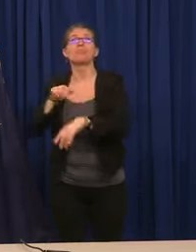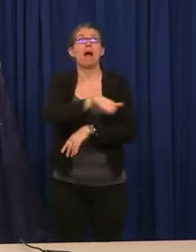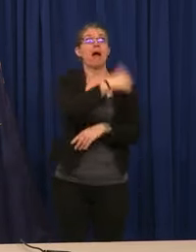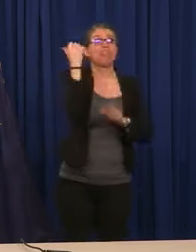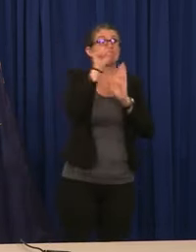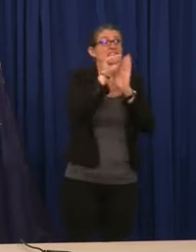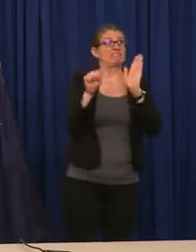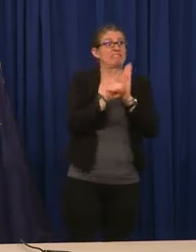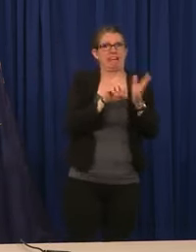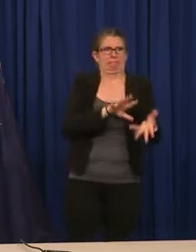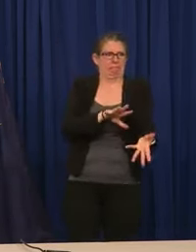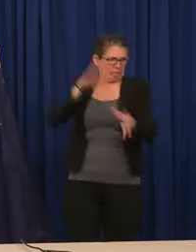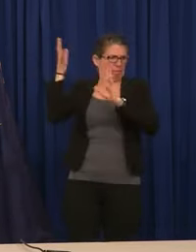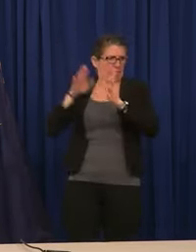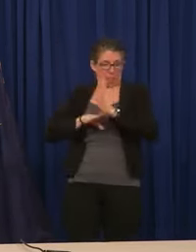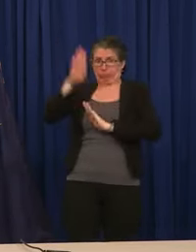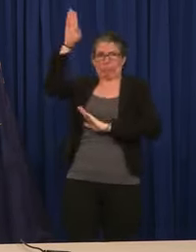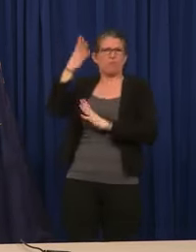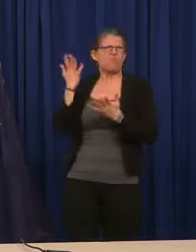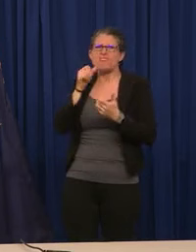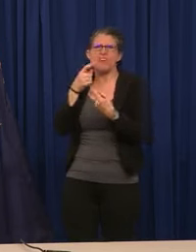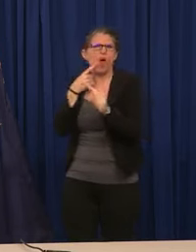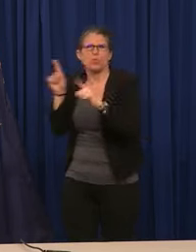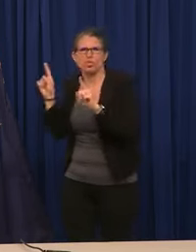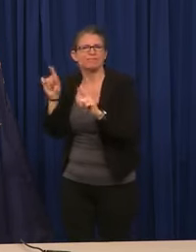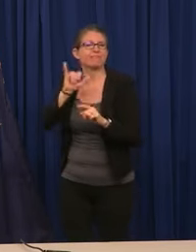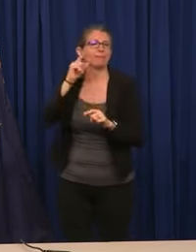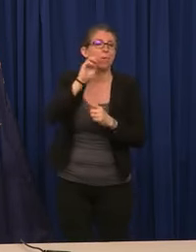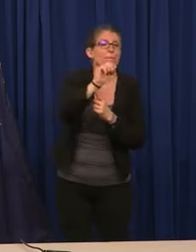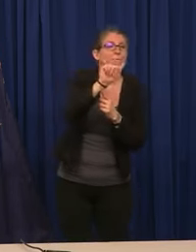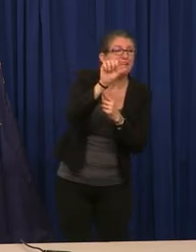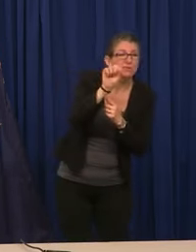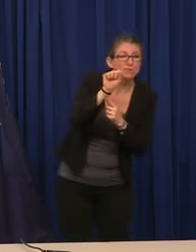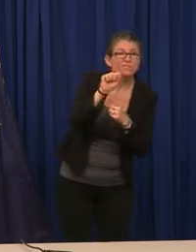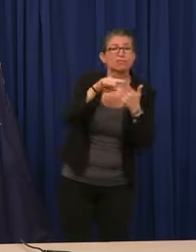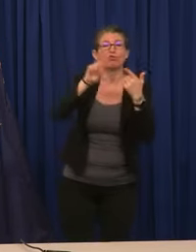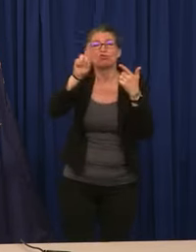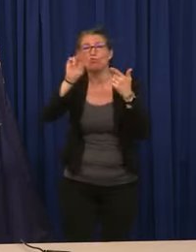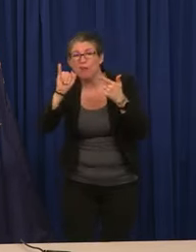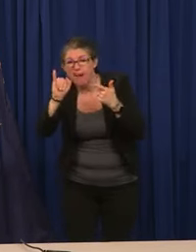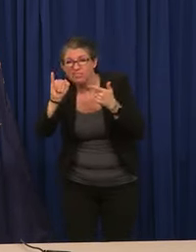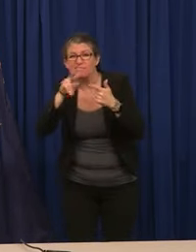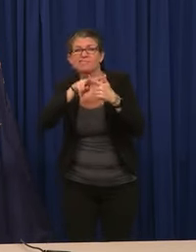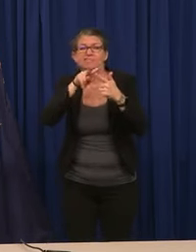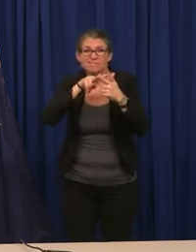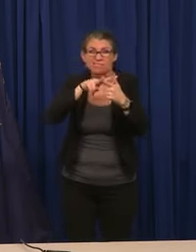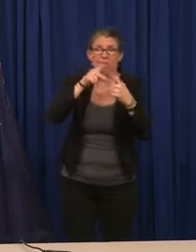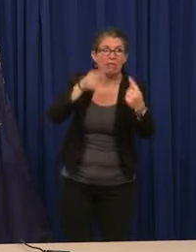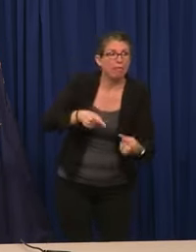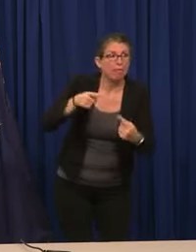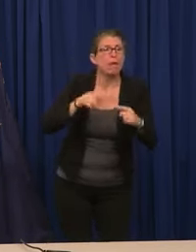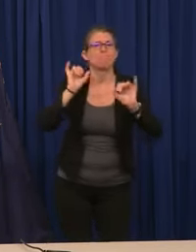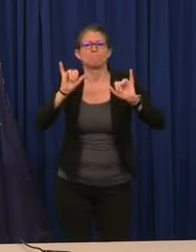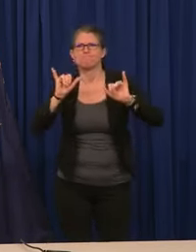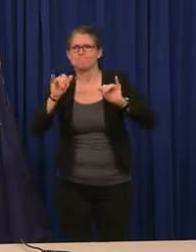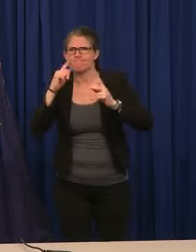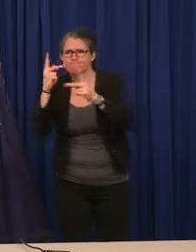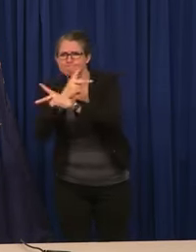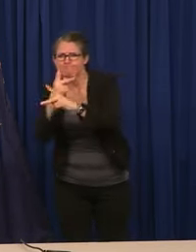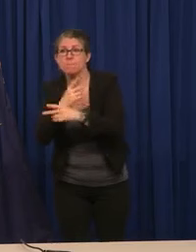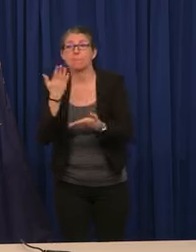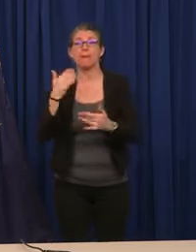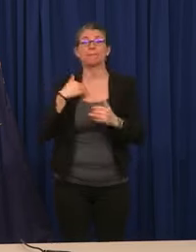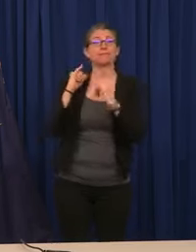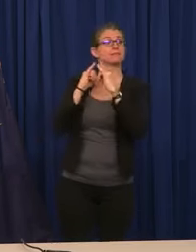Rhode Island. Again, somewhat similar states, both in terms of size, maybe different populations, but somewhat similar